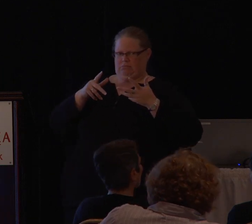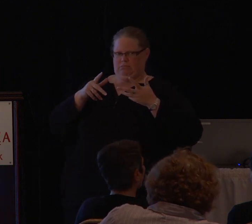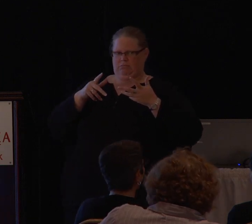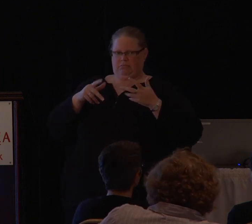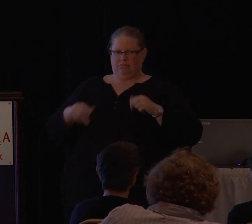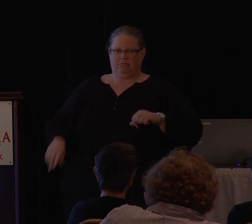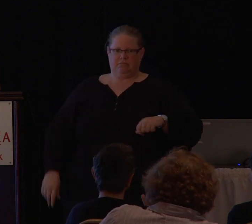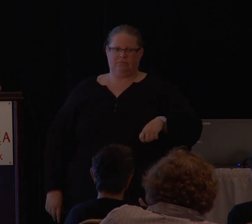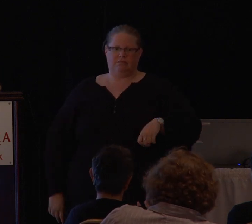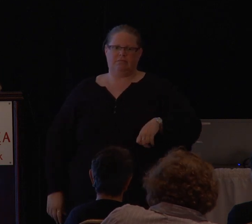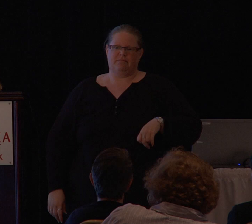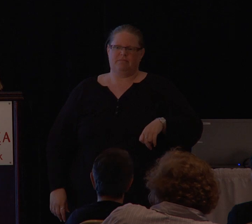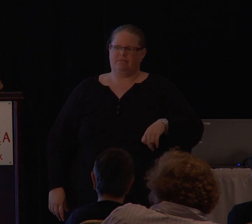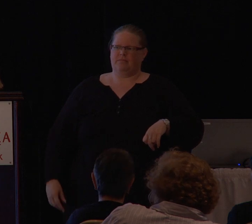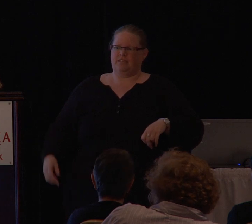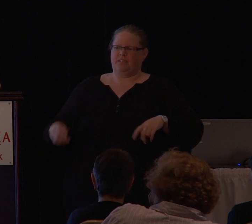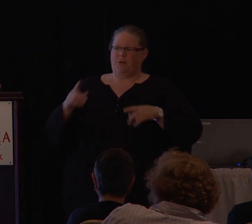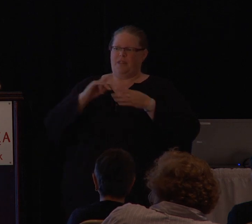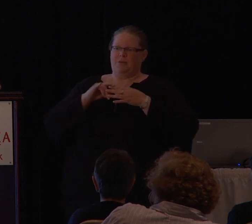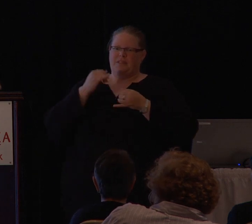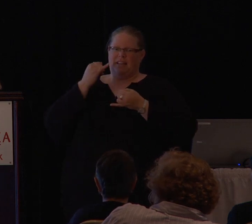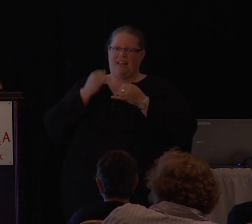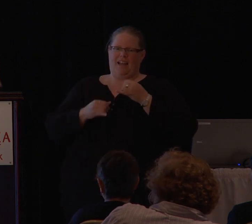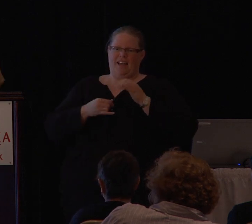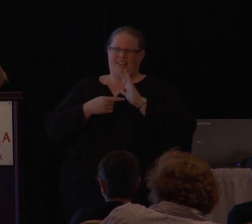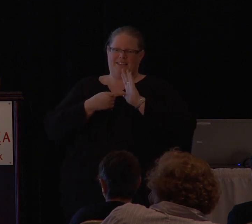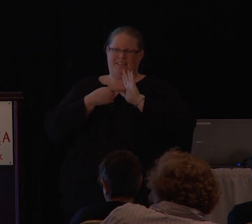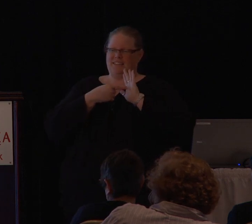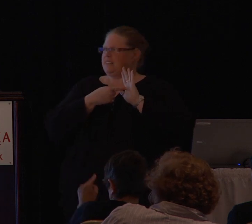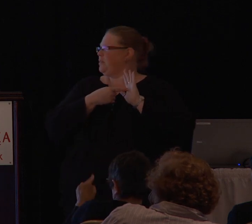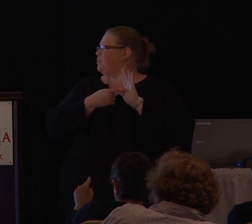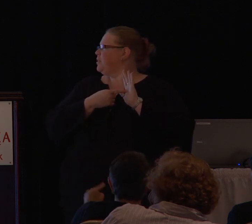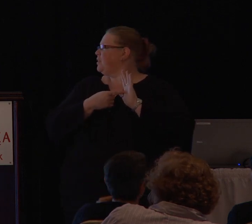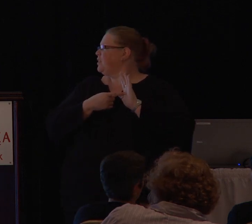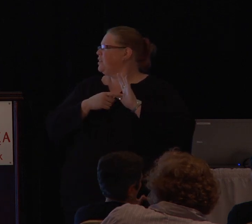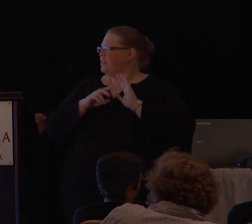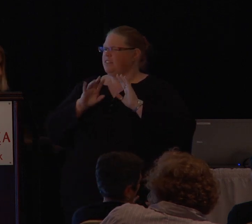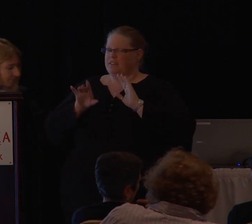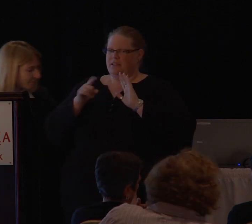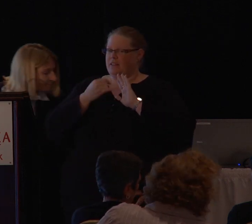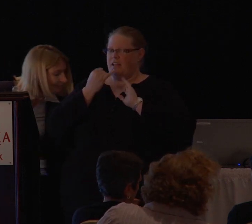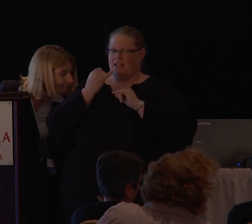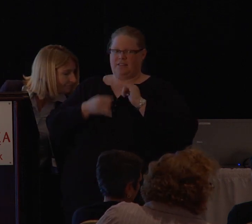And that's what the last example is getting at there.